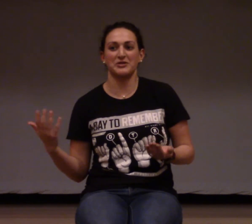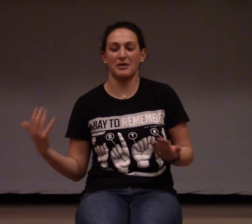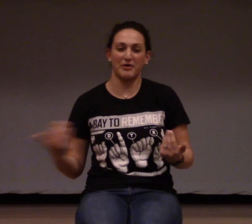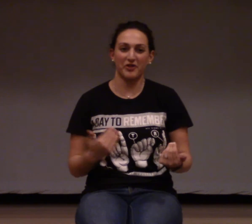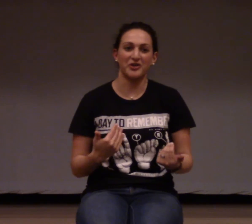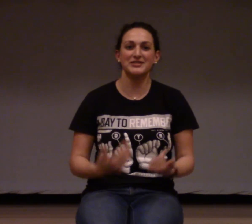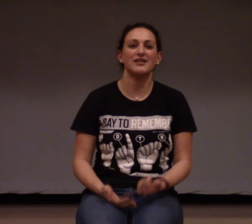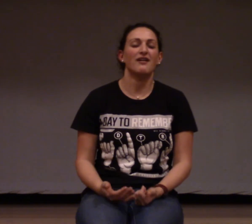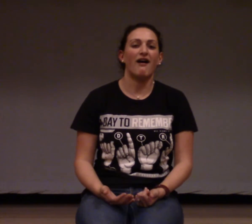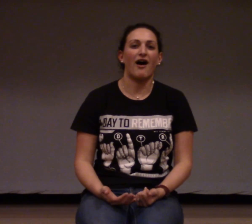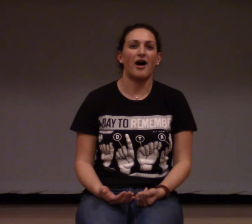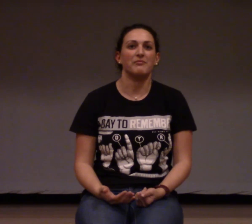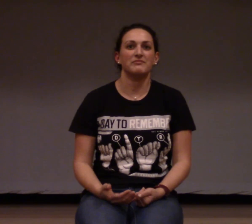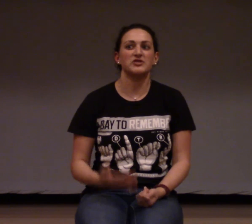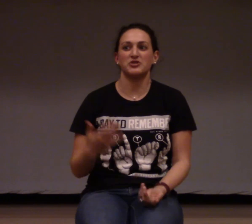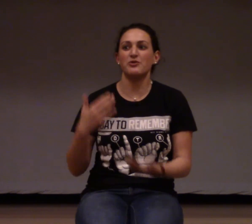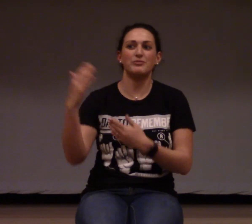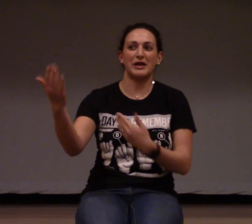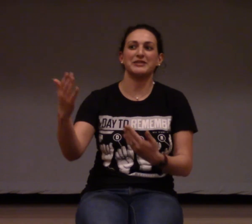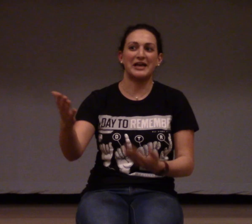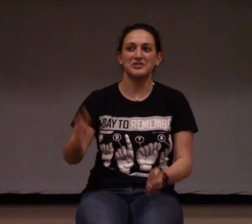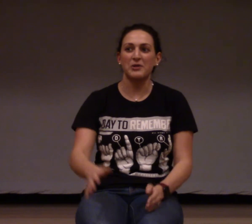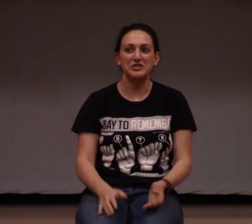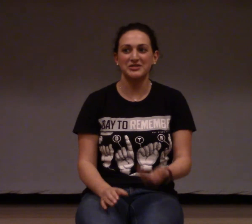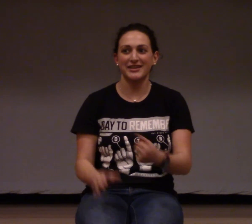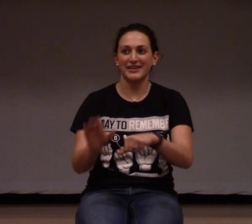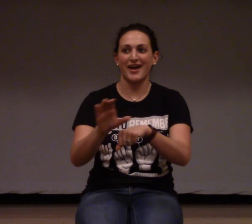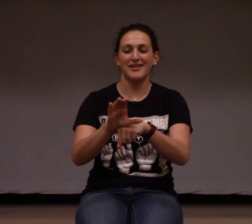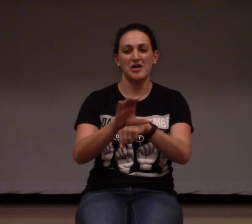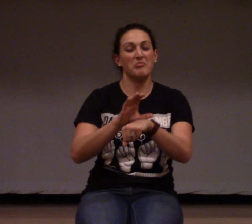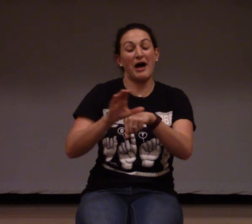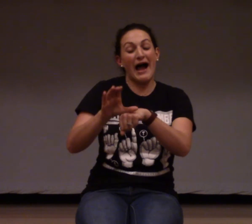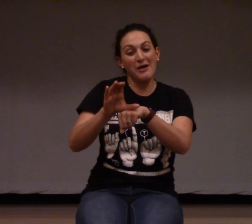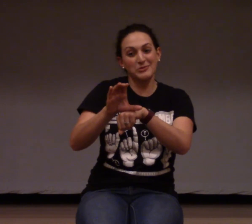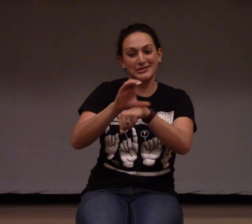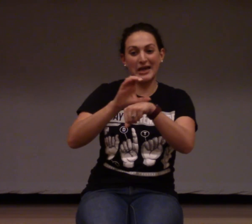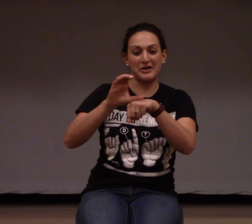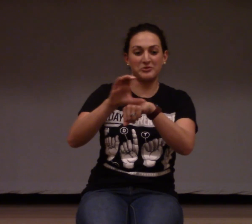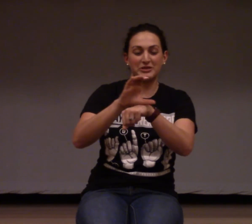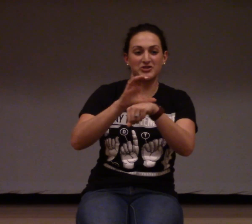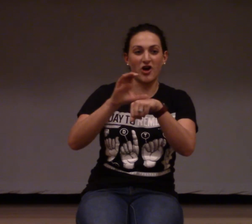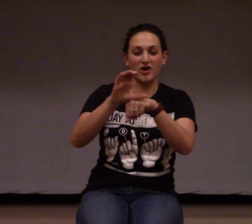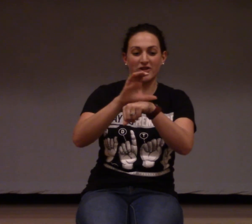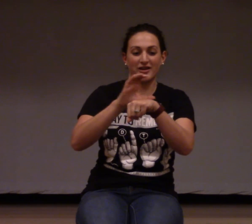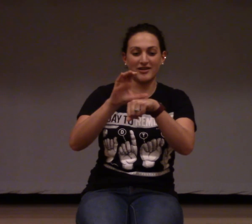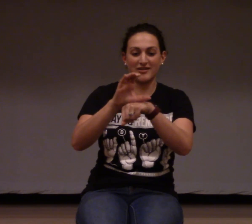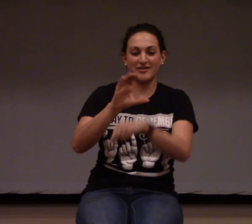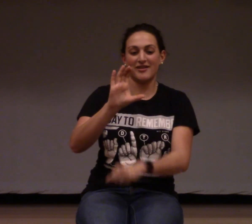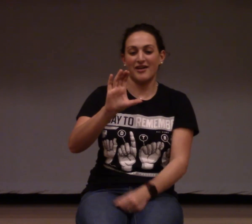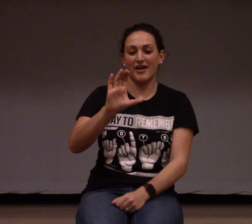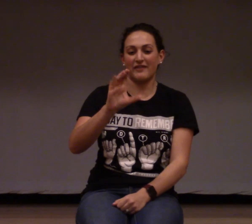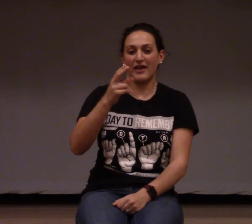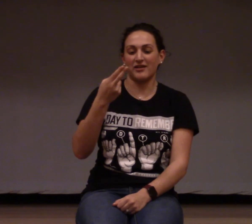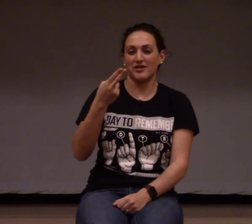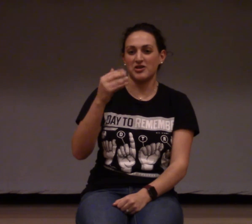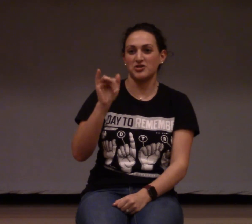my first. So she would be able to answer questions like that, but I would say it would be chocolate and then